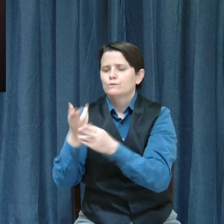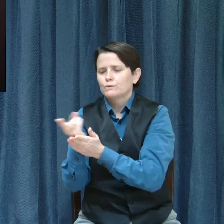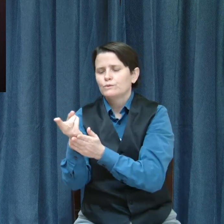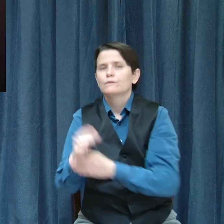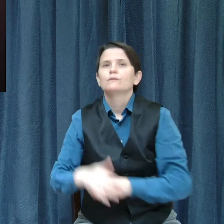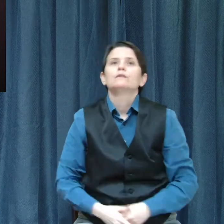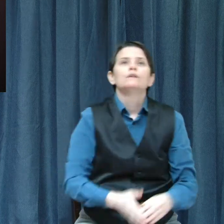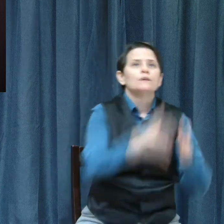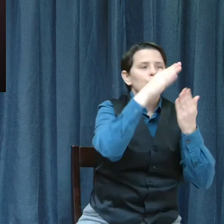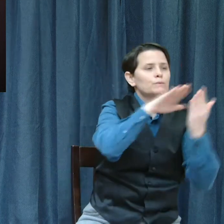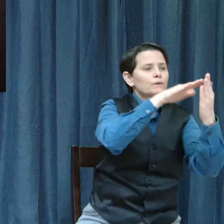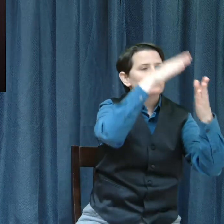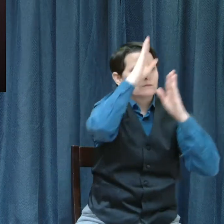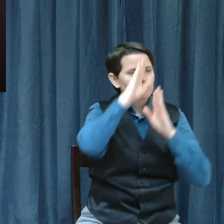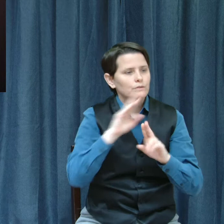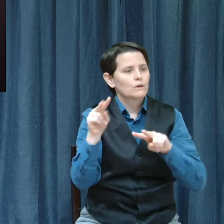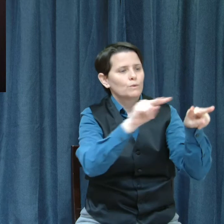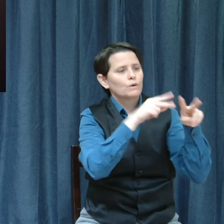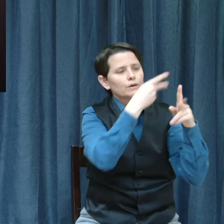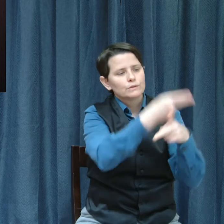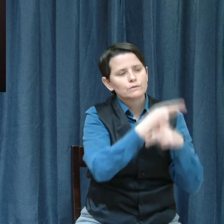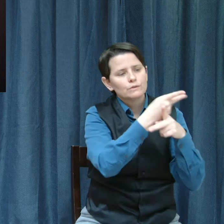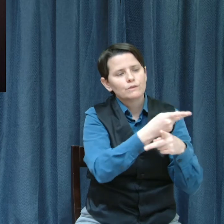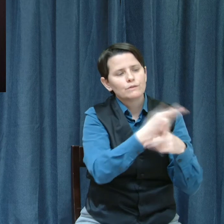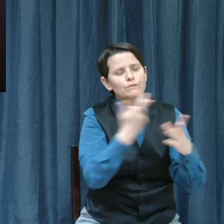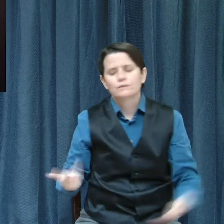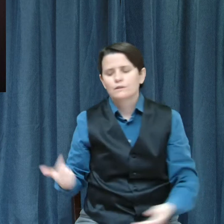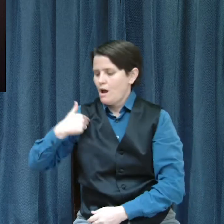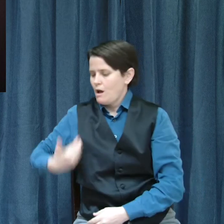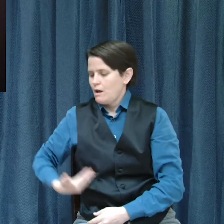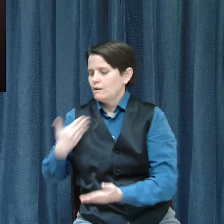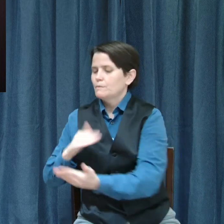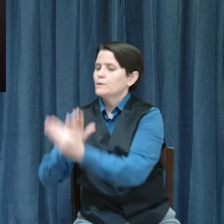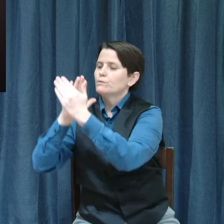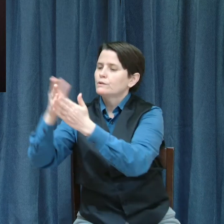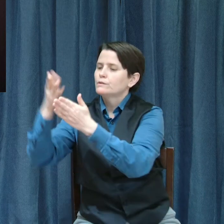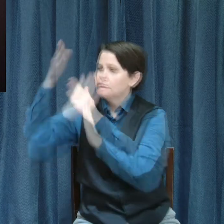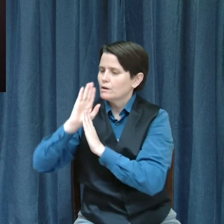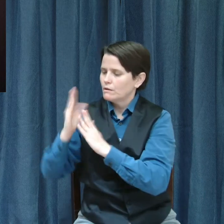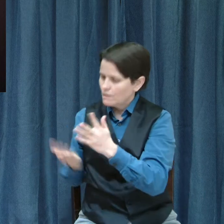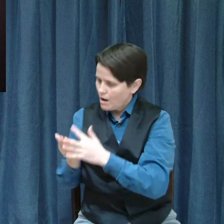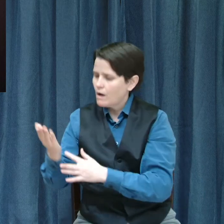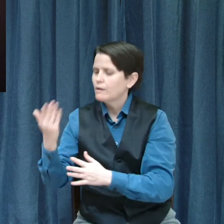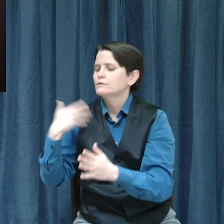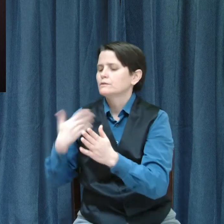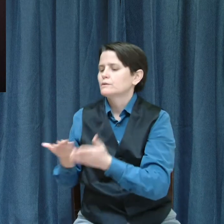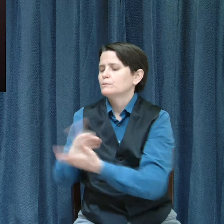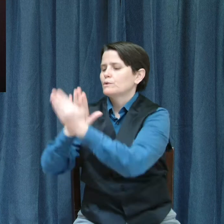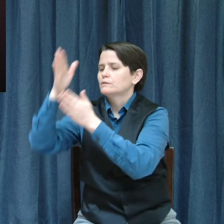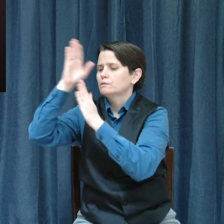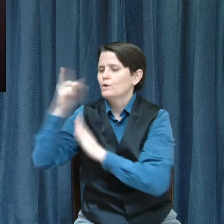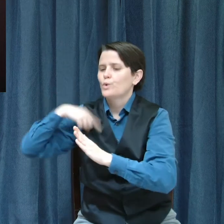watches over us. I am the presence of God. As the presence of God, we